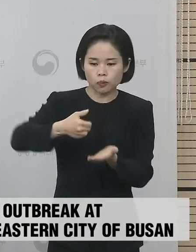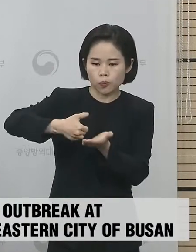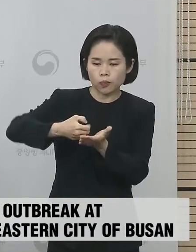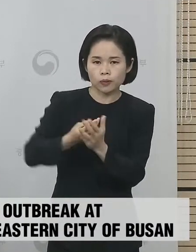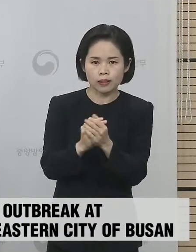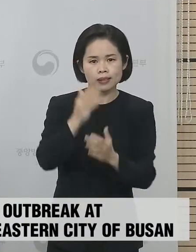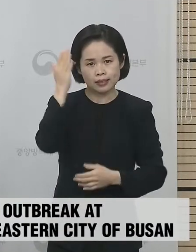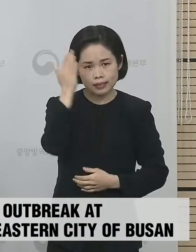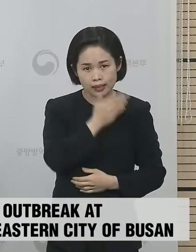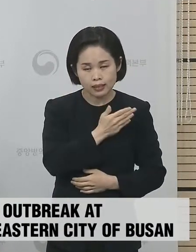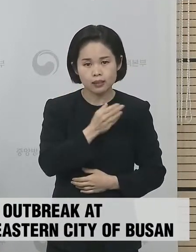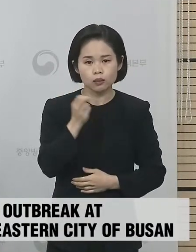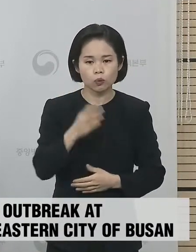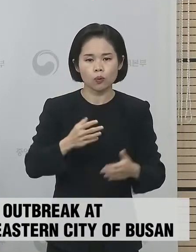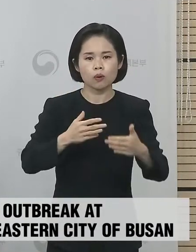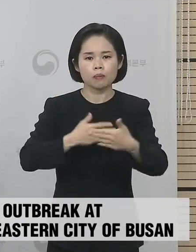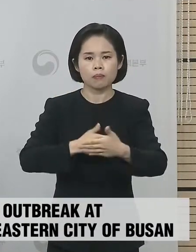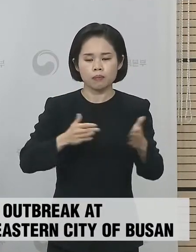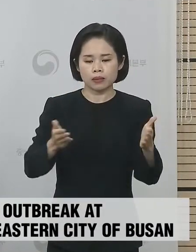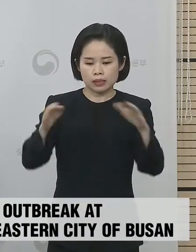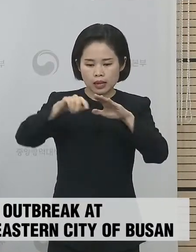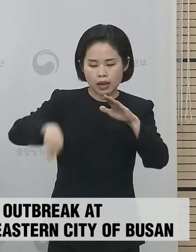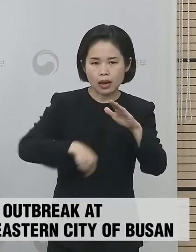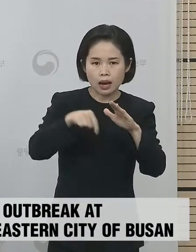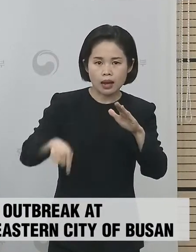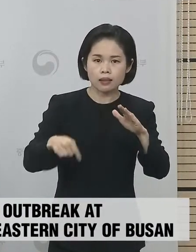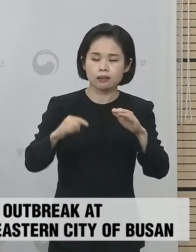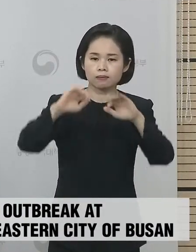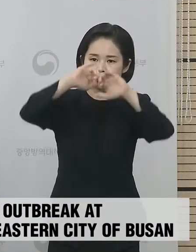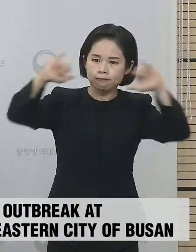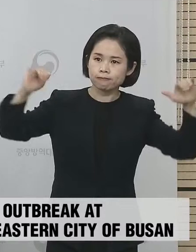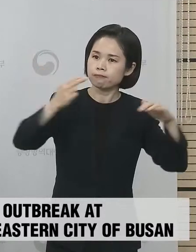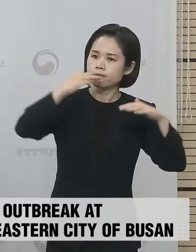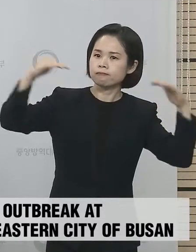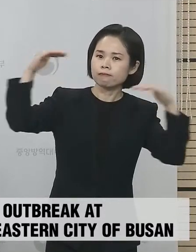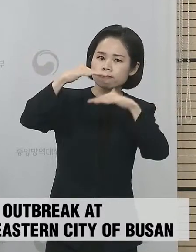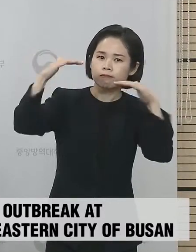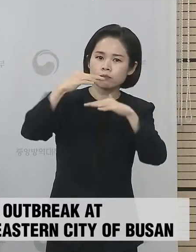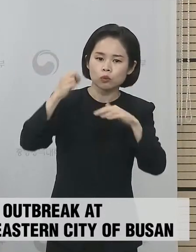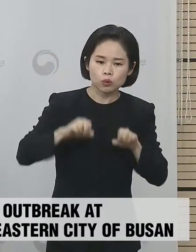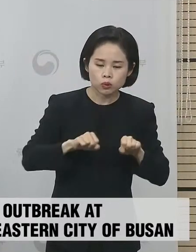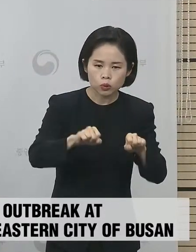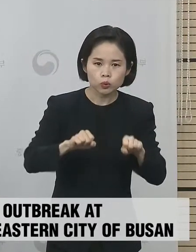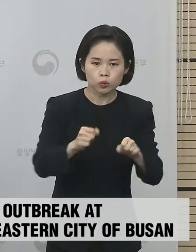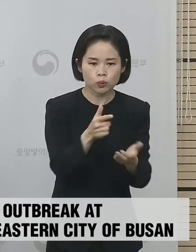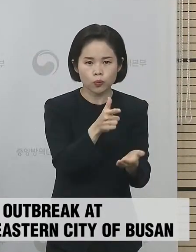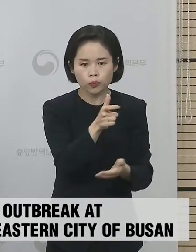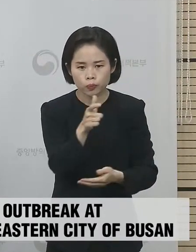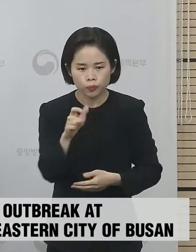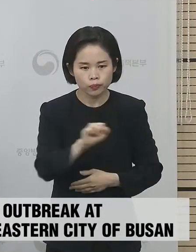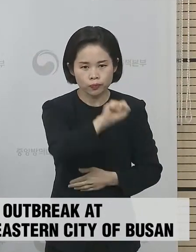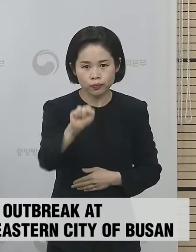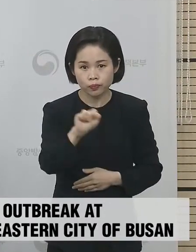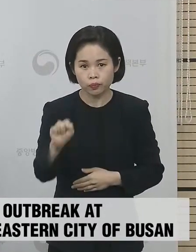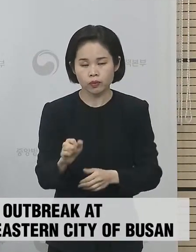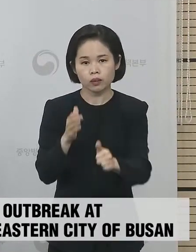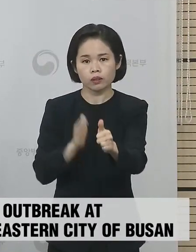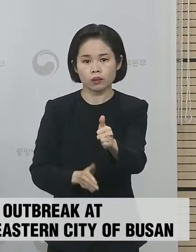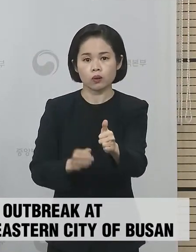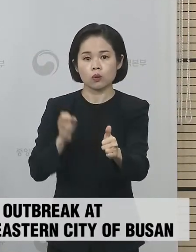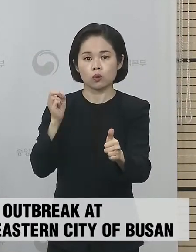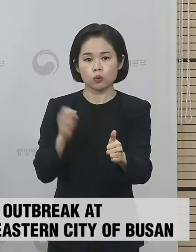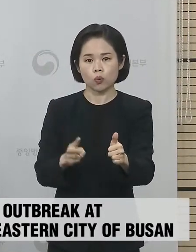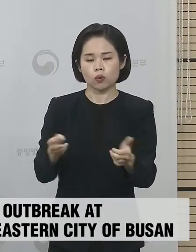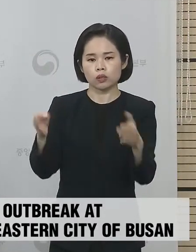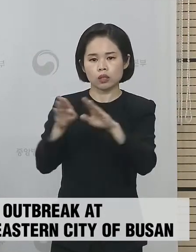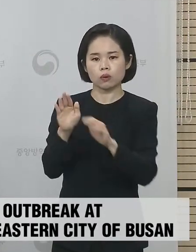masks while they are working, and also they need to keep ventilating the place and also disinfect the area on a regular